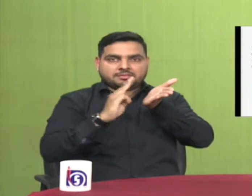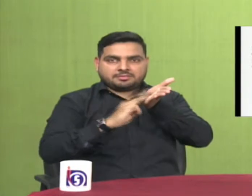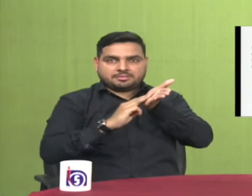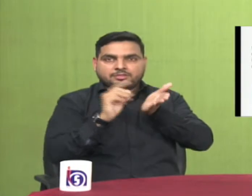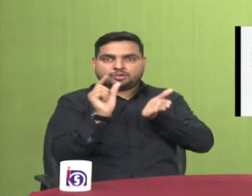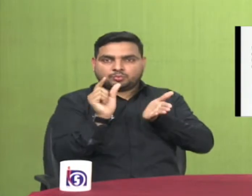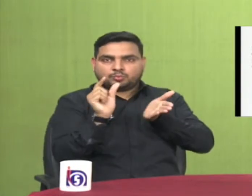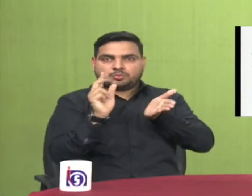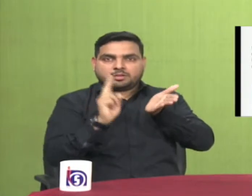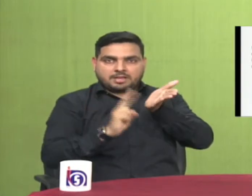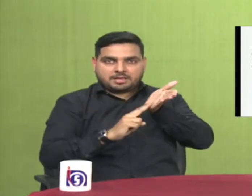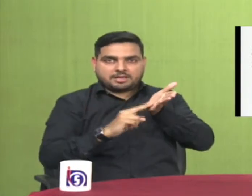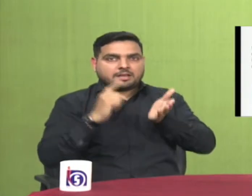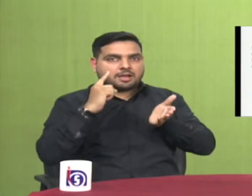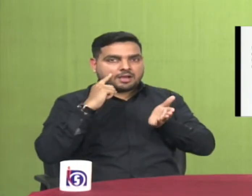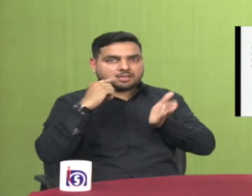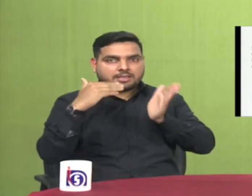is very important